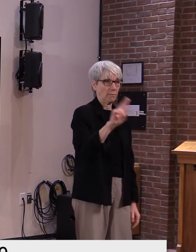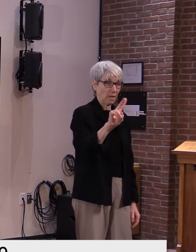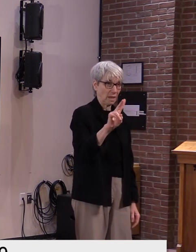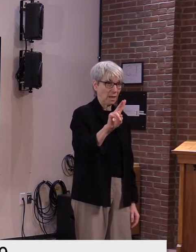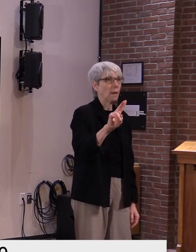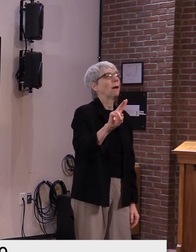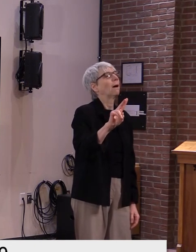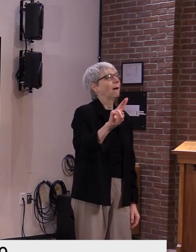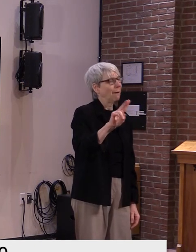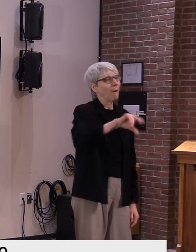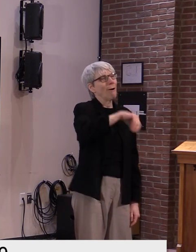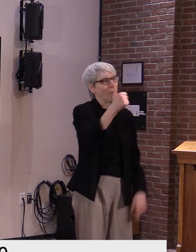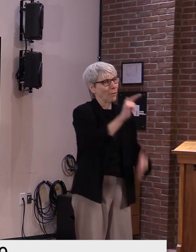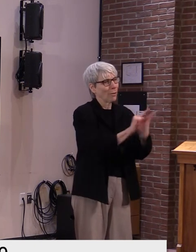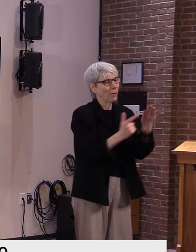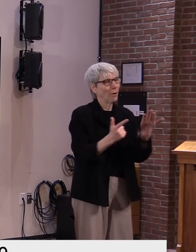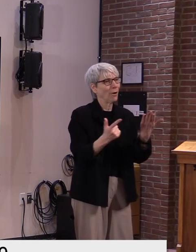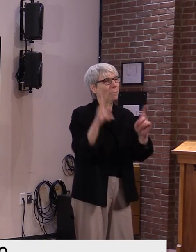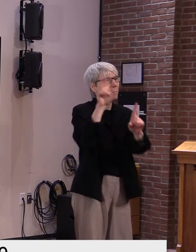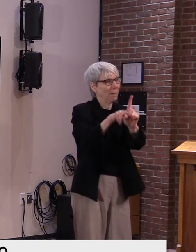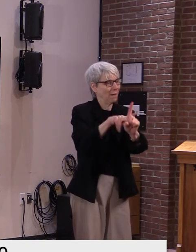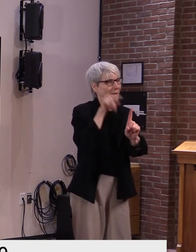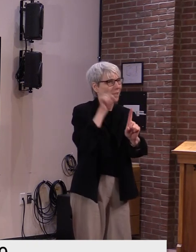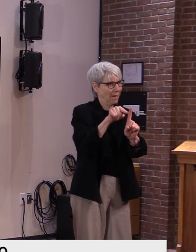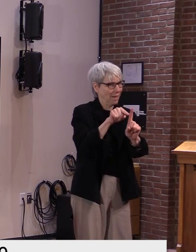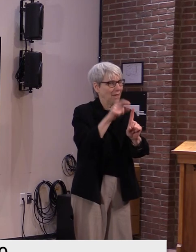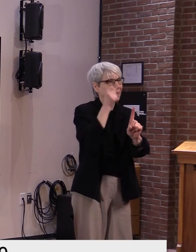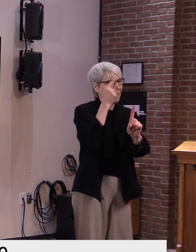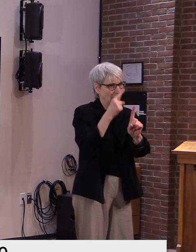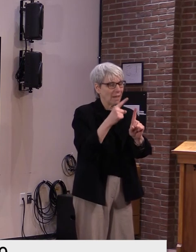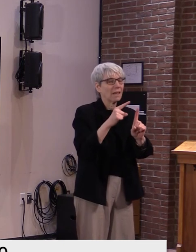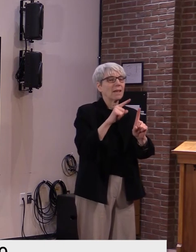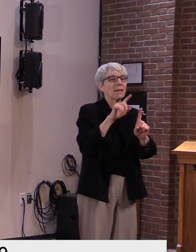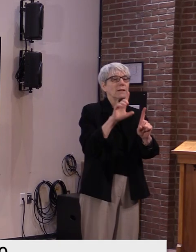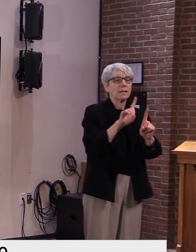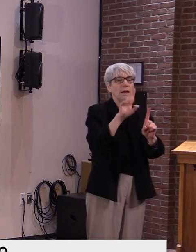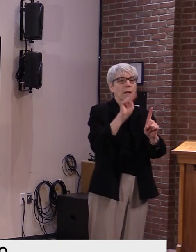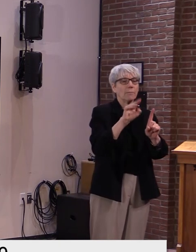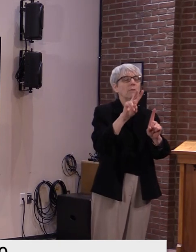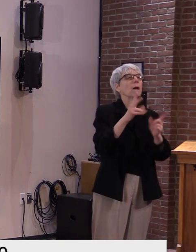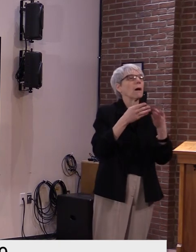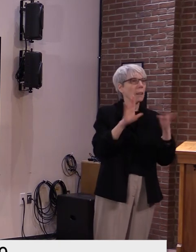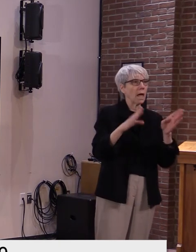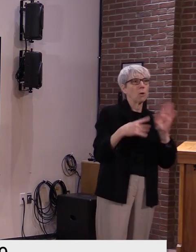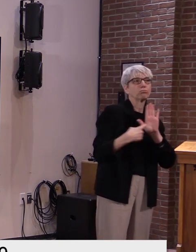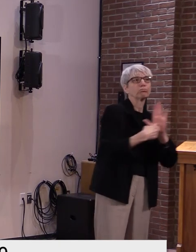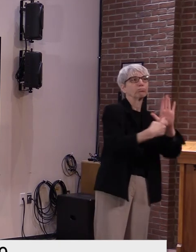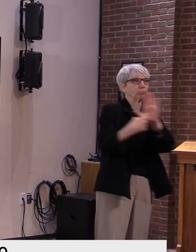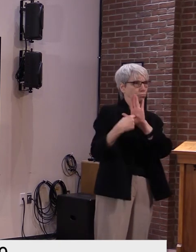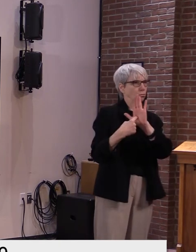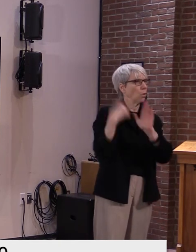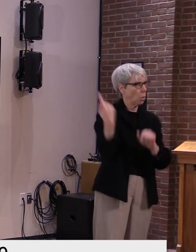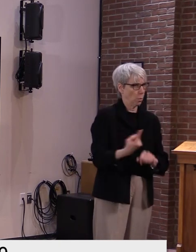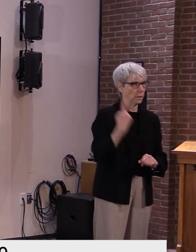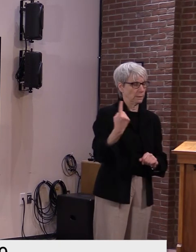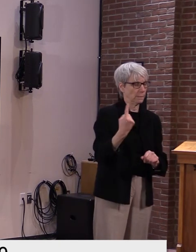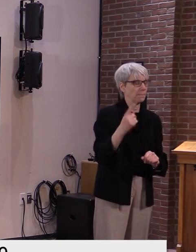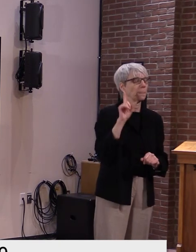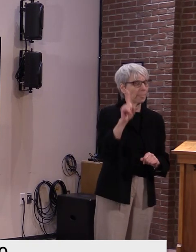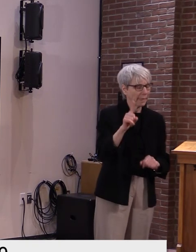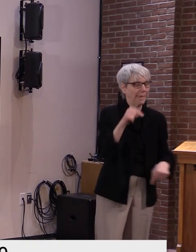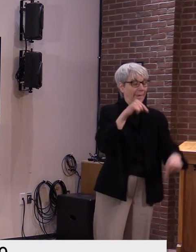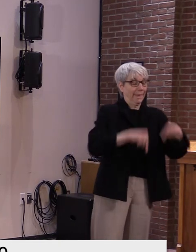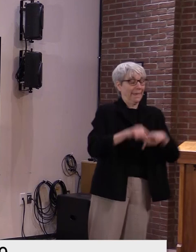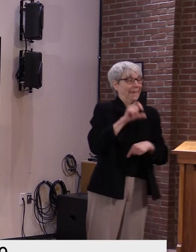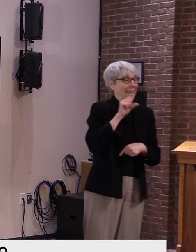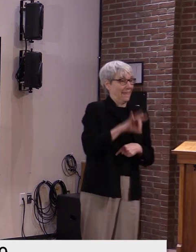over, and they're always able to be released from that particular repository. In the event that charges result against the juvenile as a